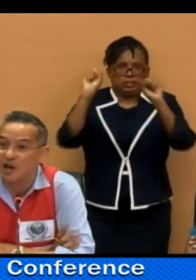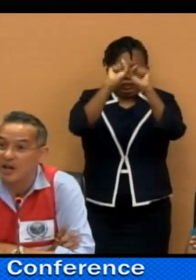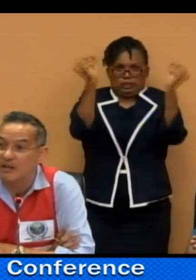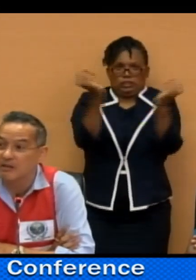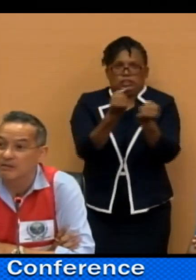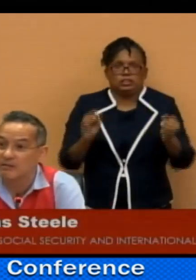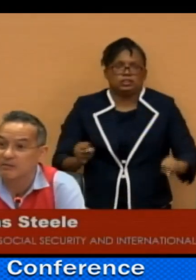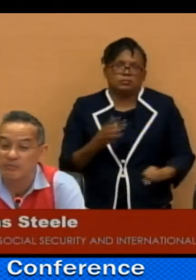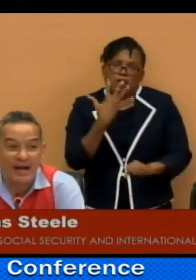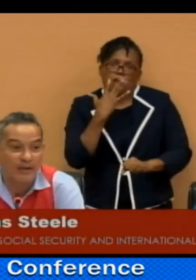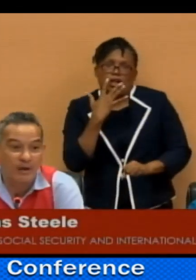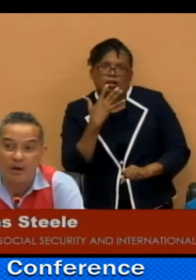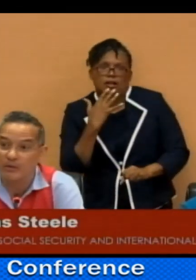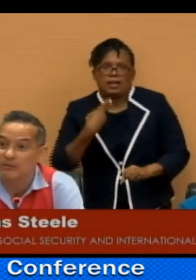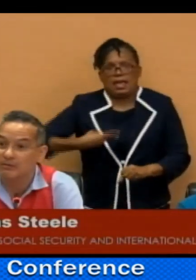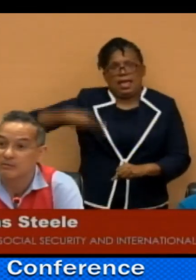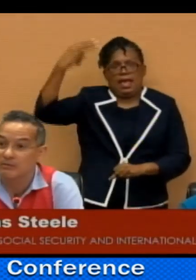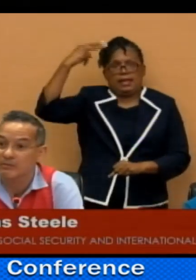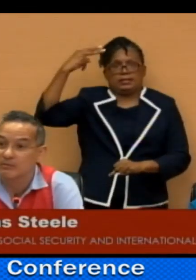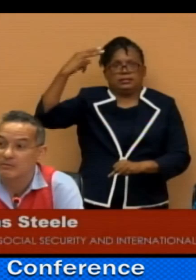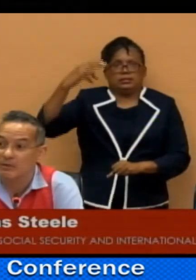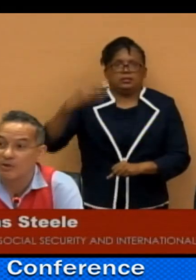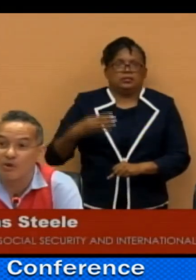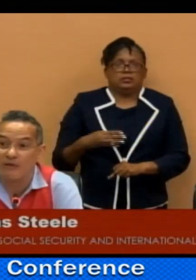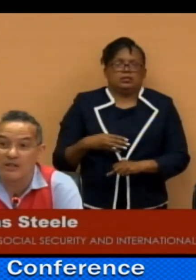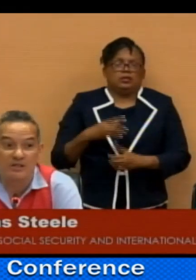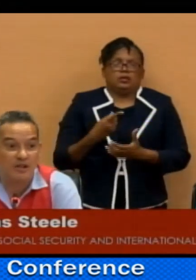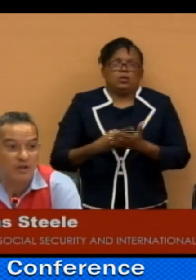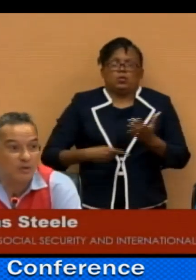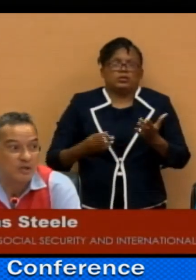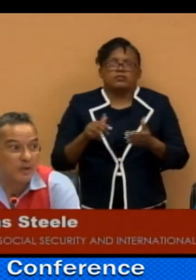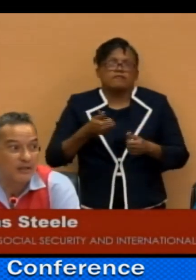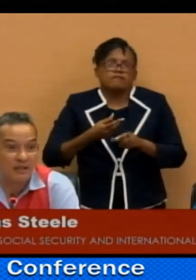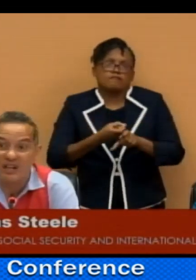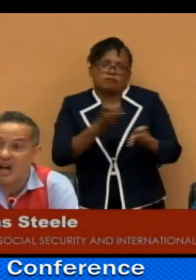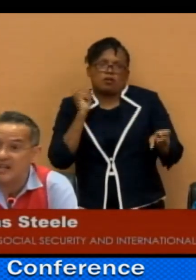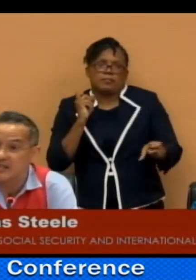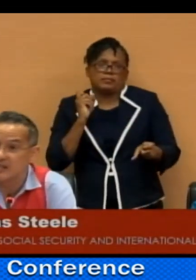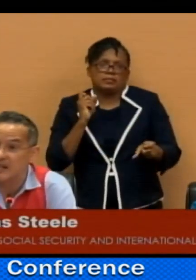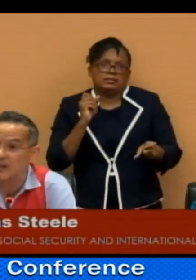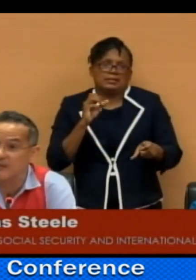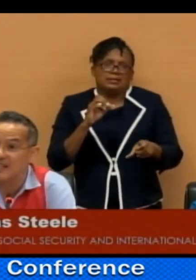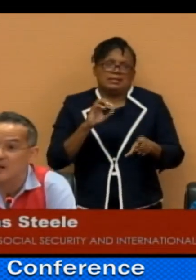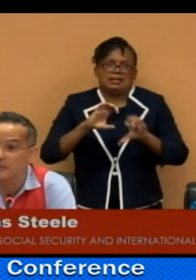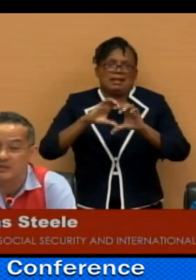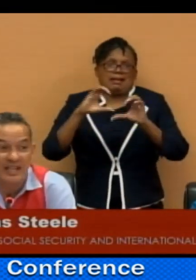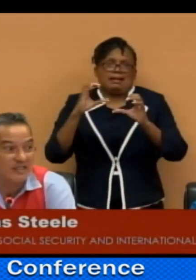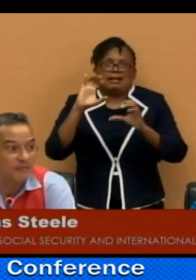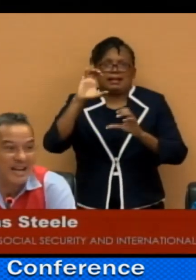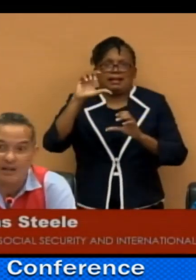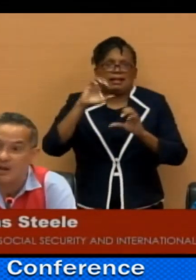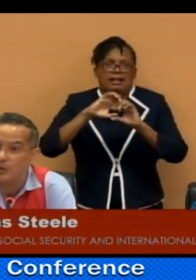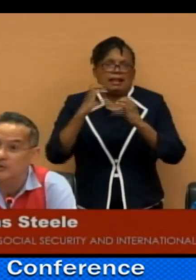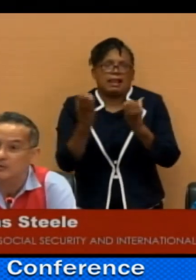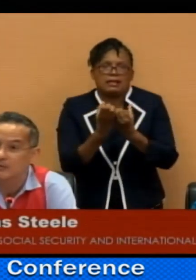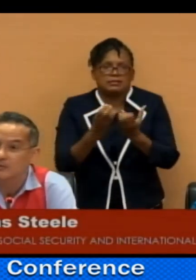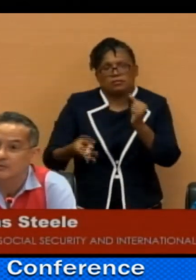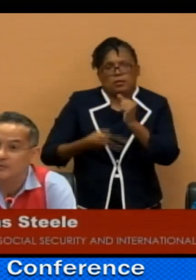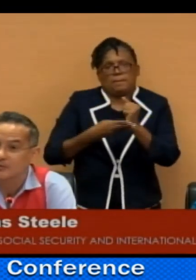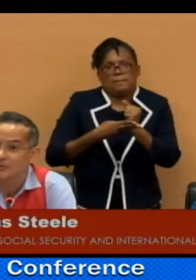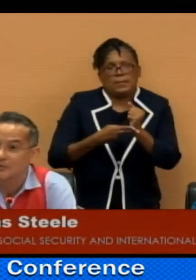size, color, background. COVID does not respect class, level of income, size of bank